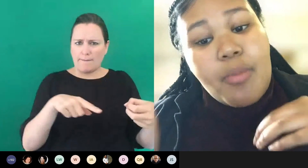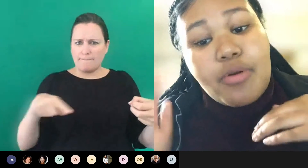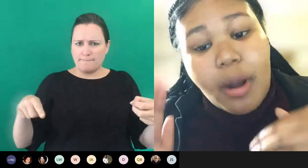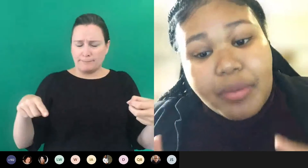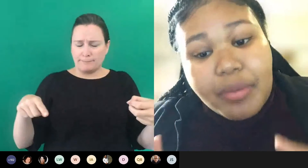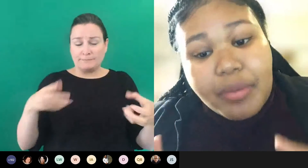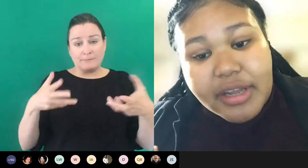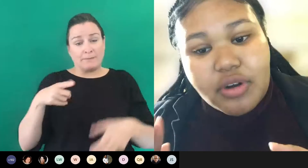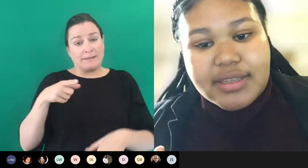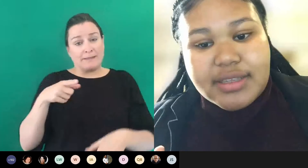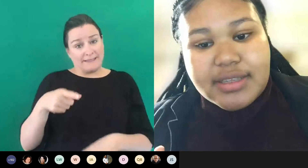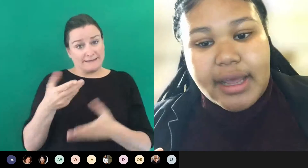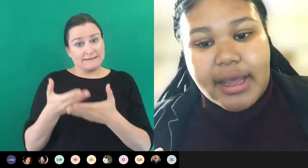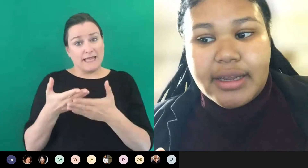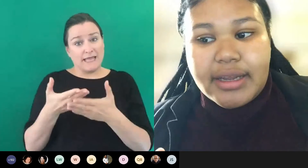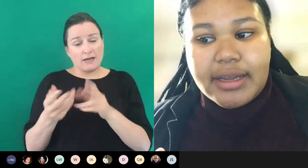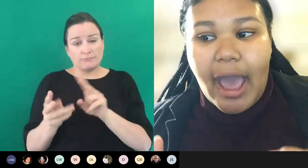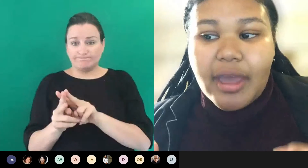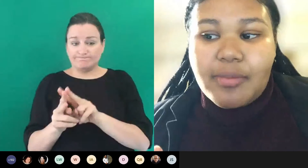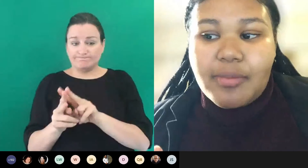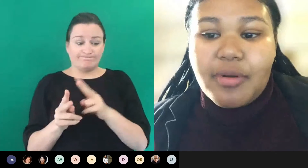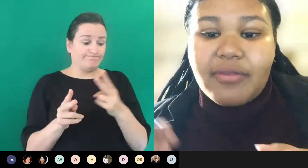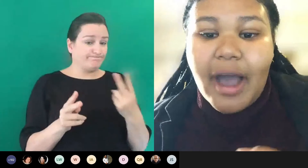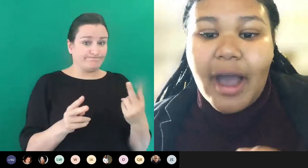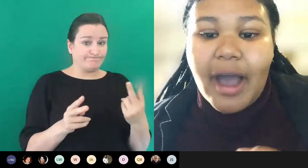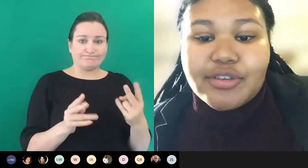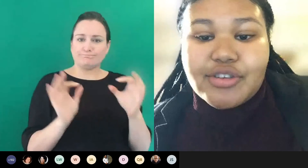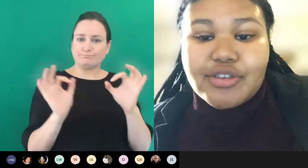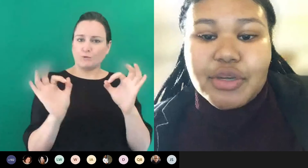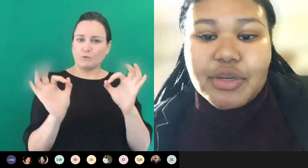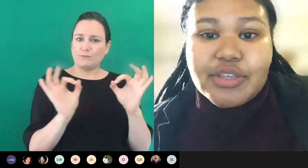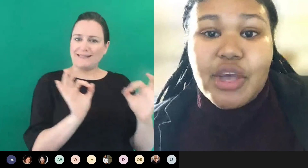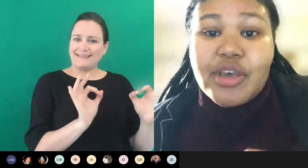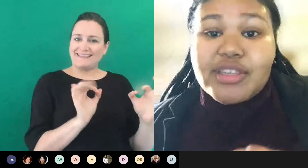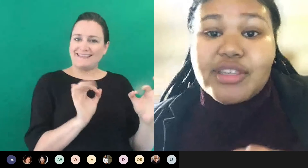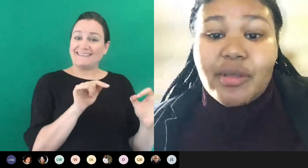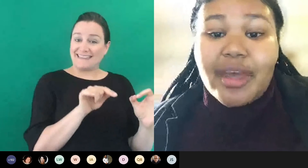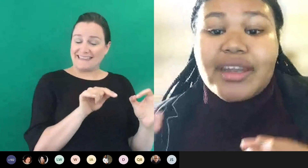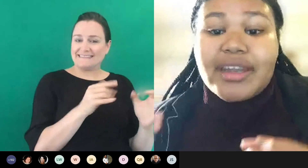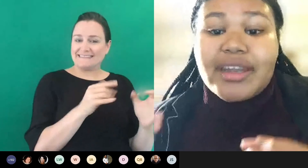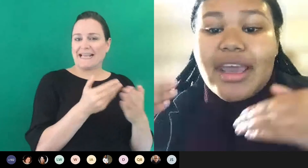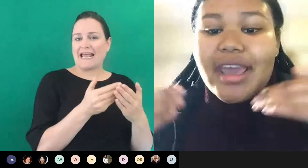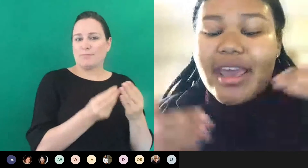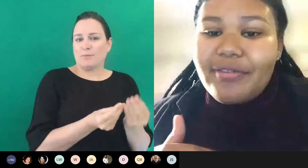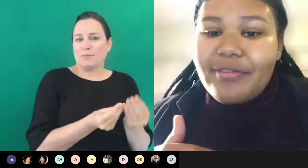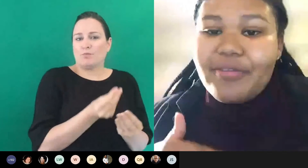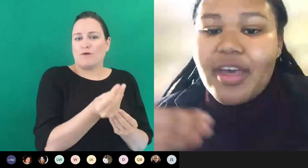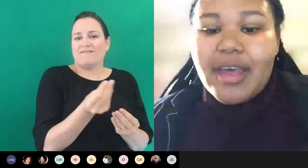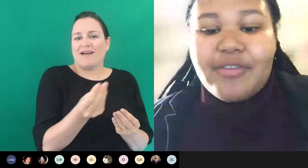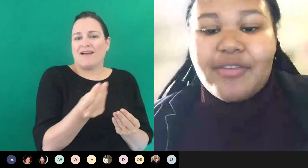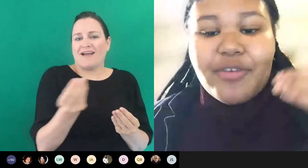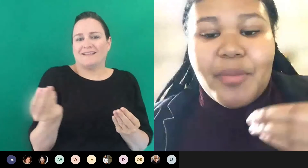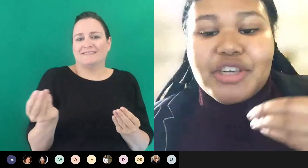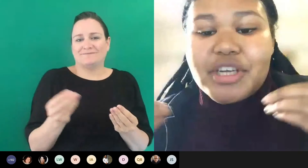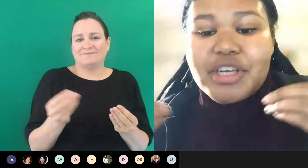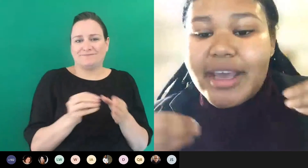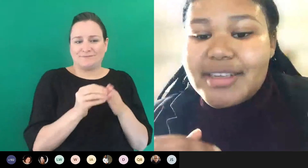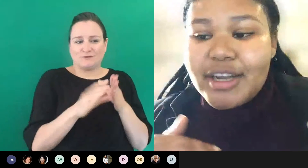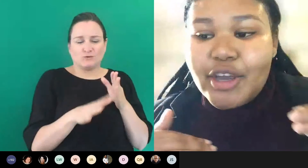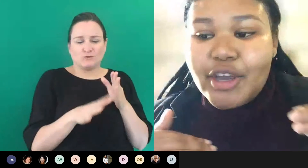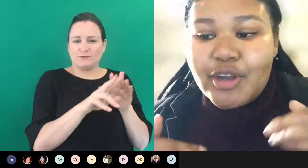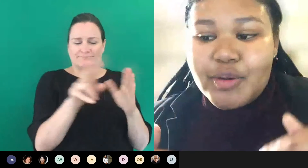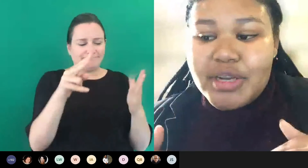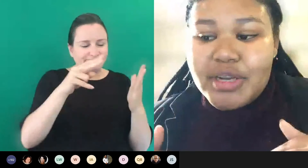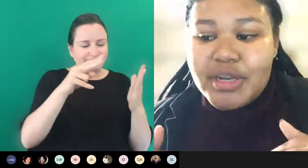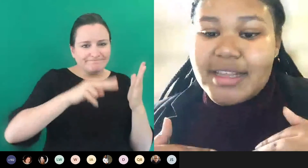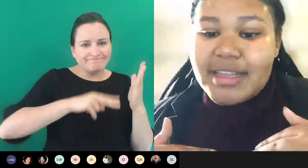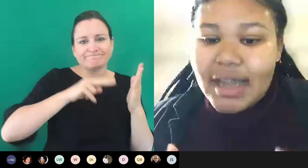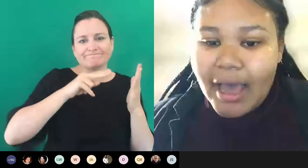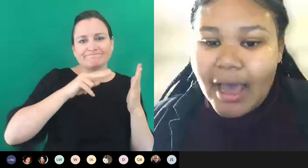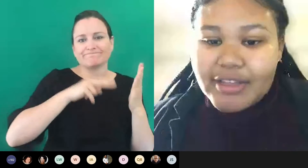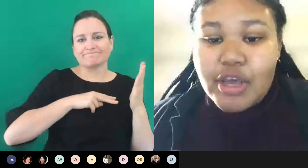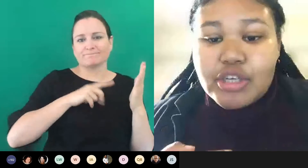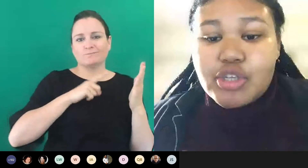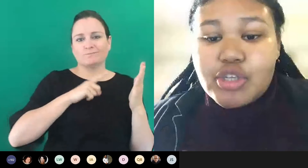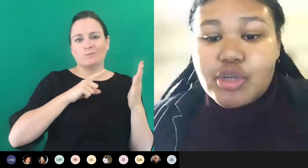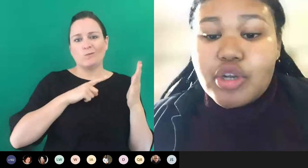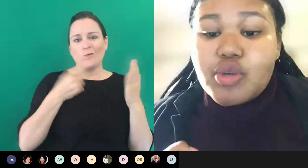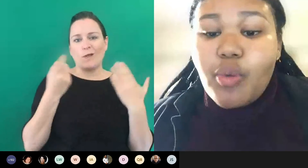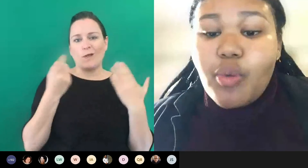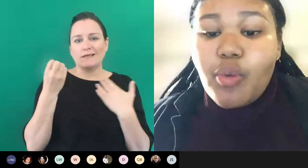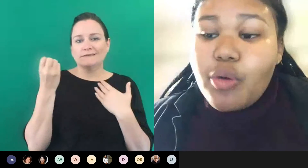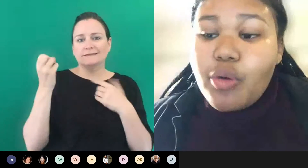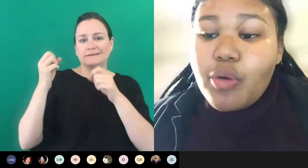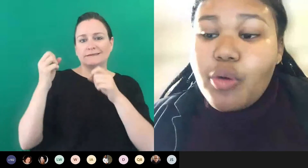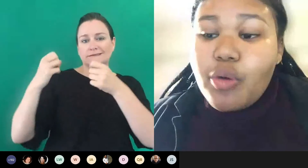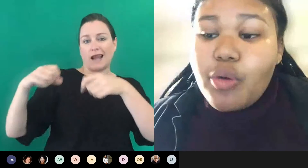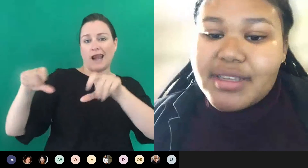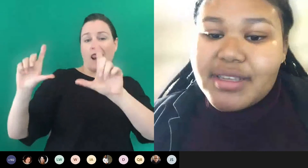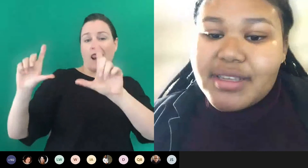extracted, properly translated, and then provided to students, so that if information isn't included in the slides,